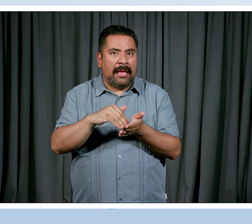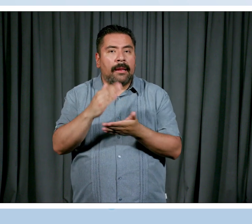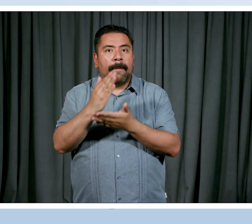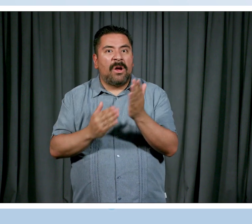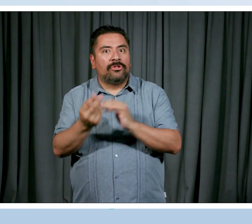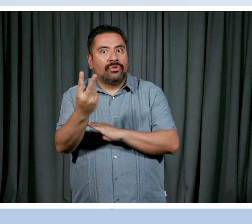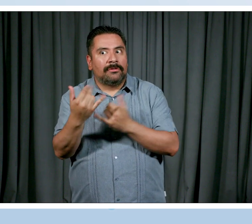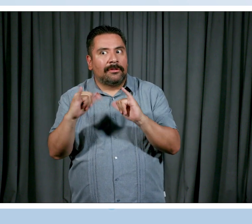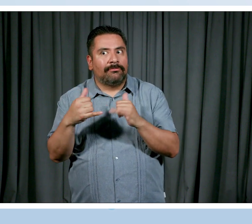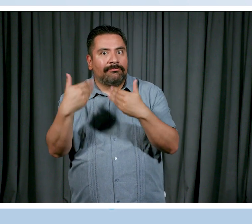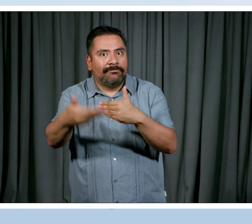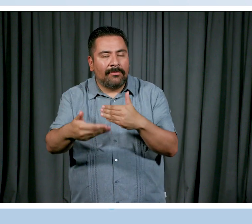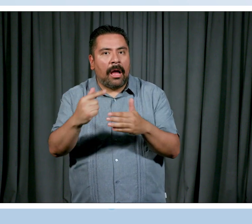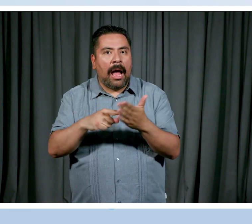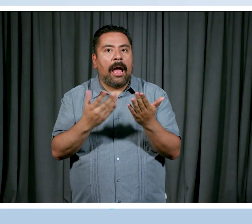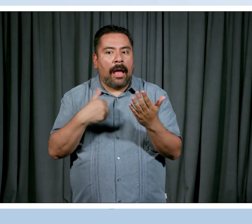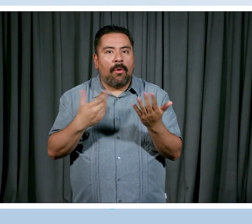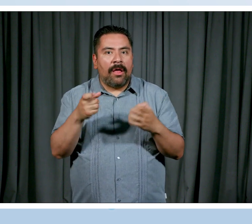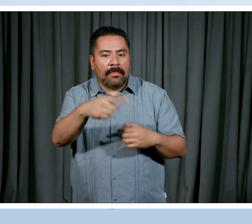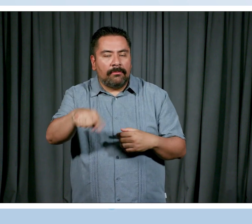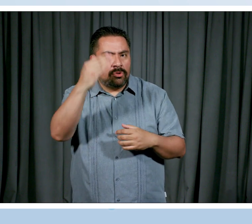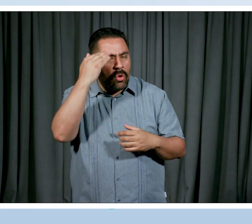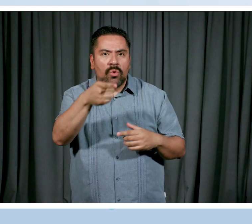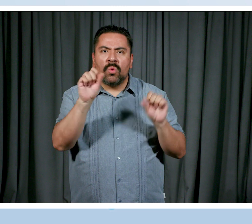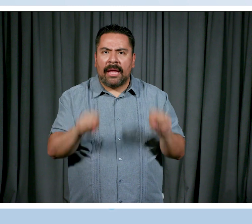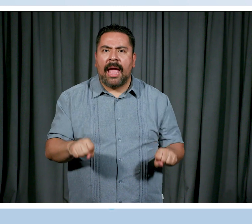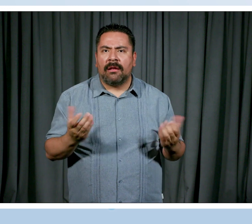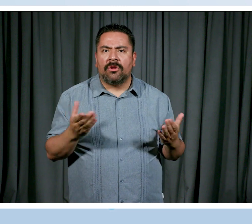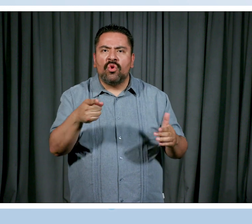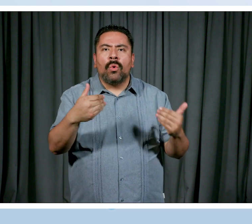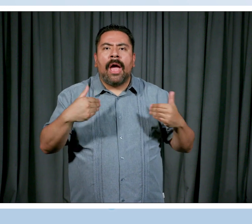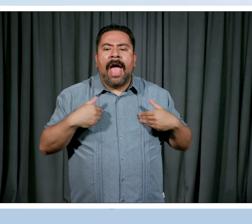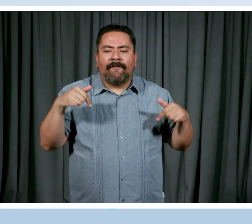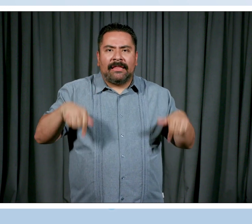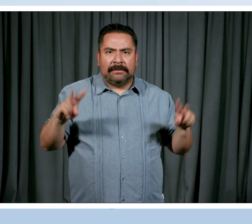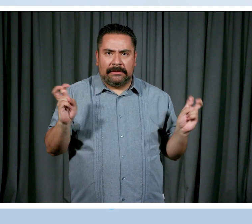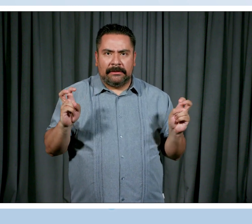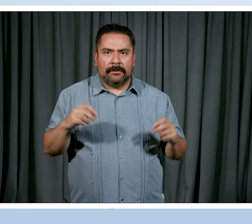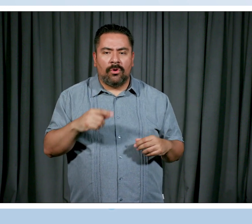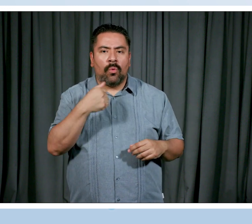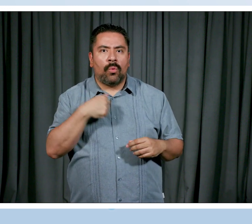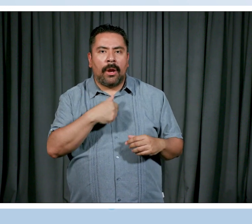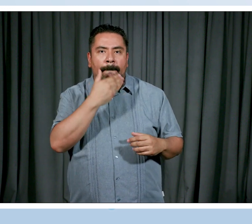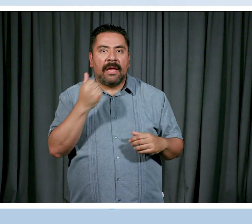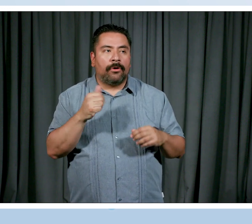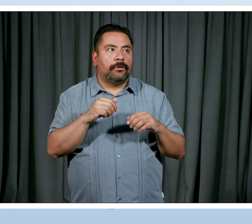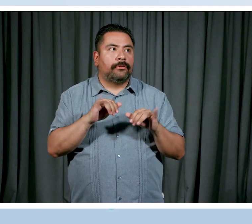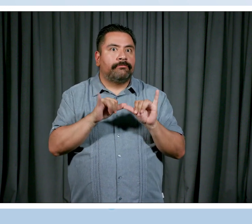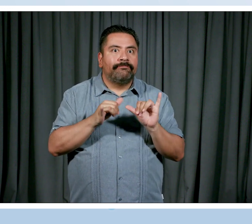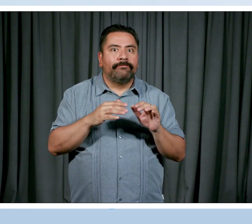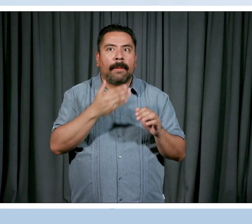mistakes I've made. I want them to know that like, you got this. And like, we're better leaders, hopefully, or